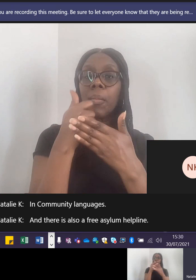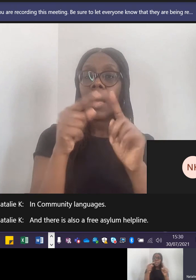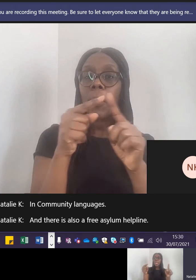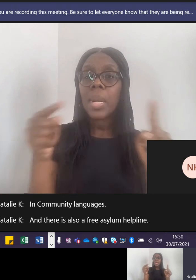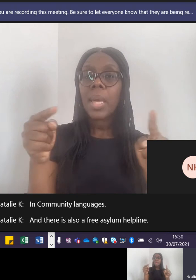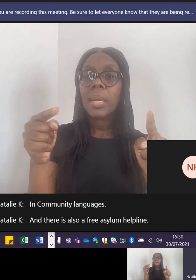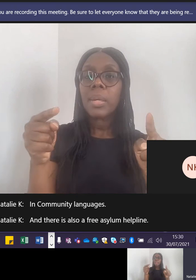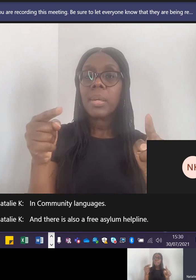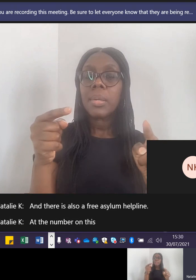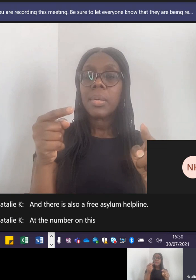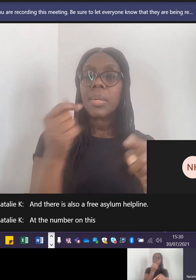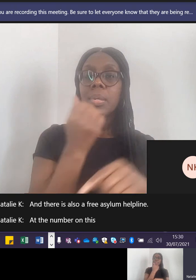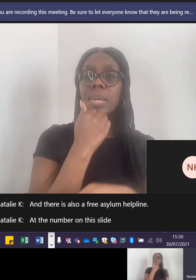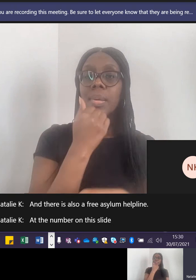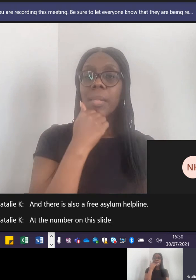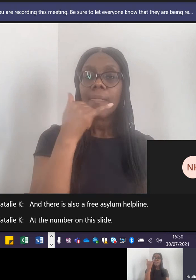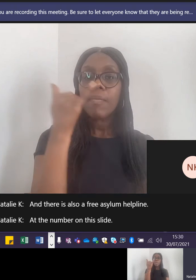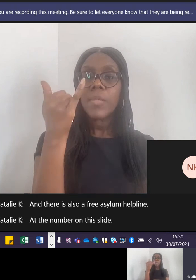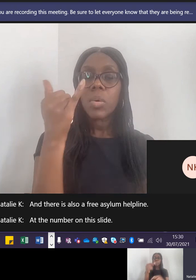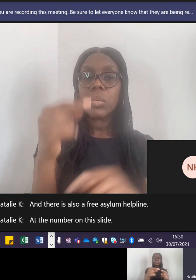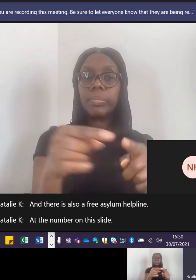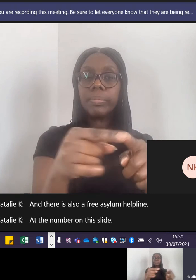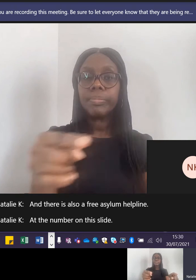at the number on the slide.